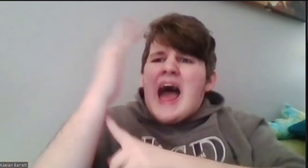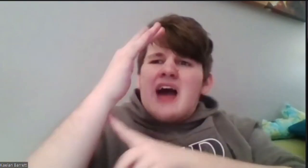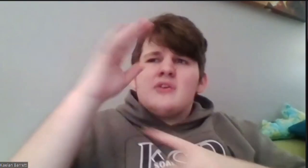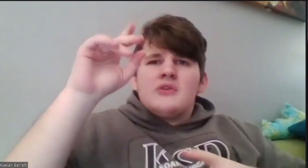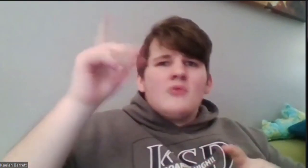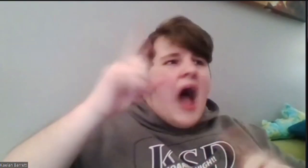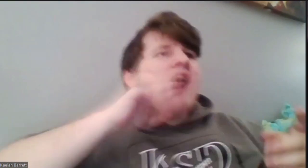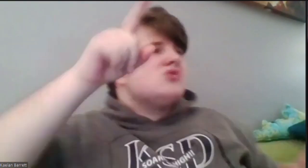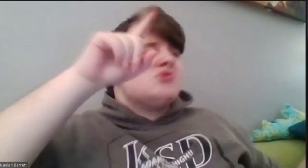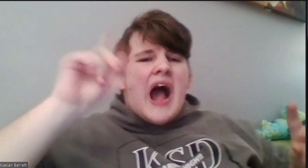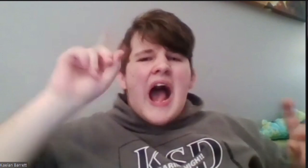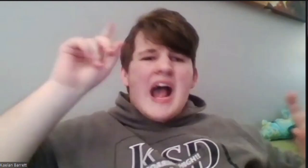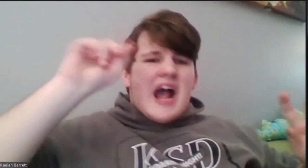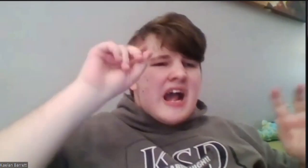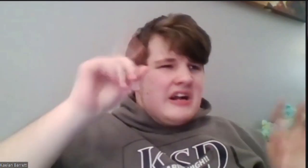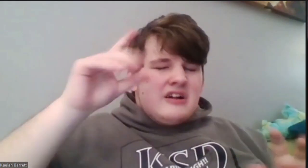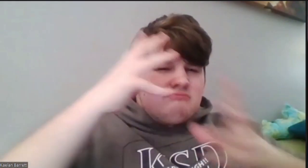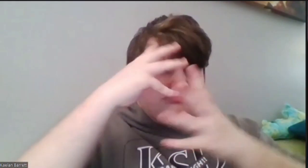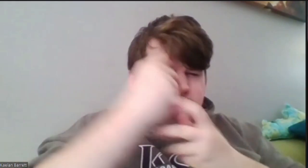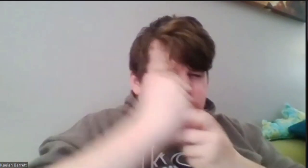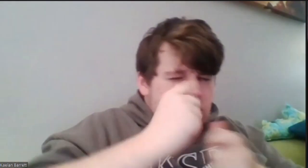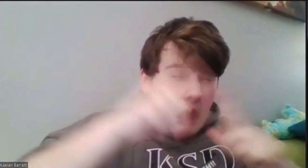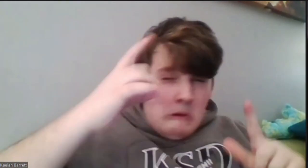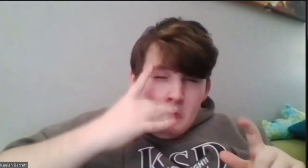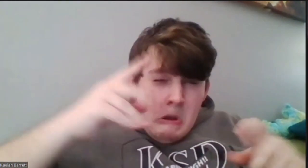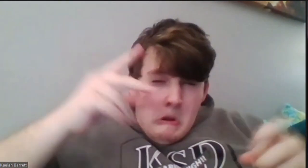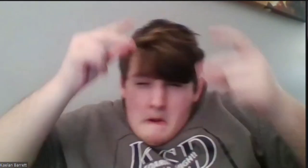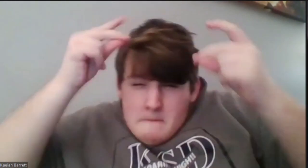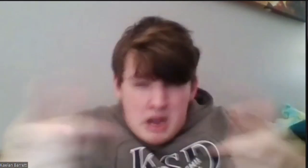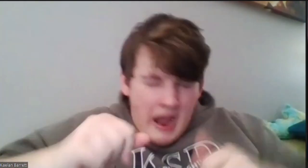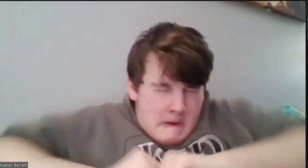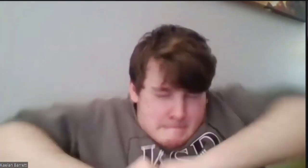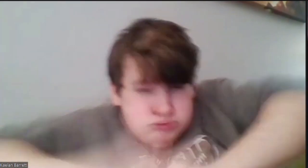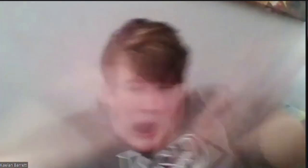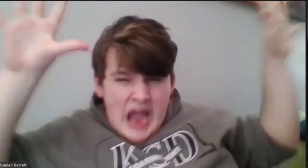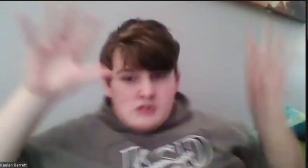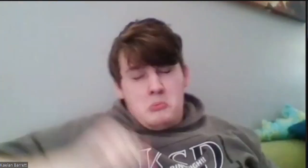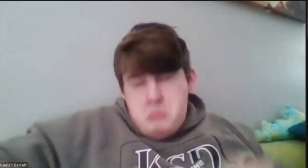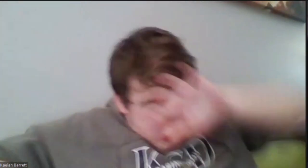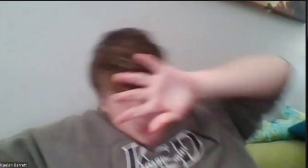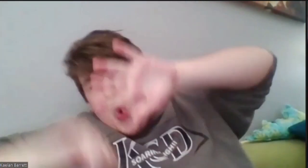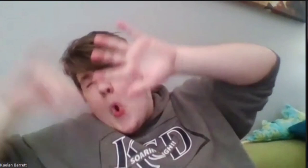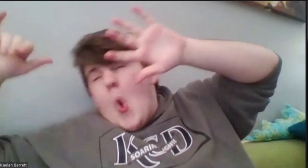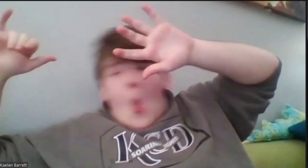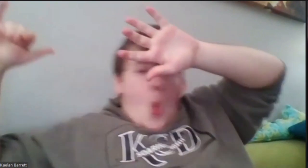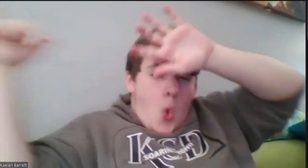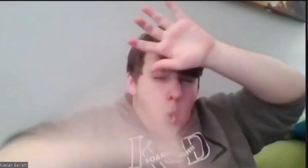where am I going? There's trees. I don't understand. What's going on? It immediately, boom! The bright light